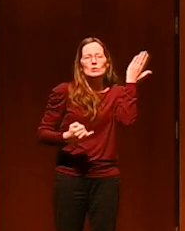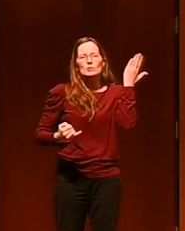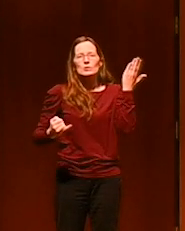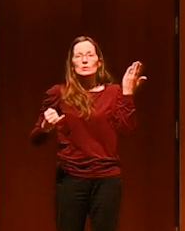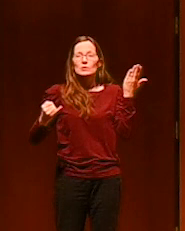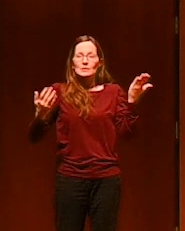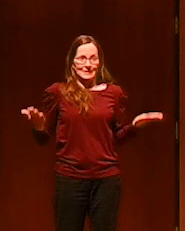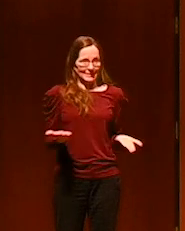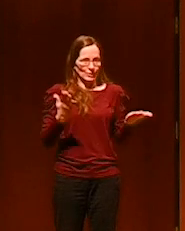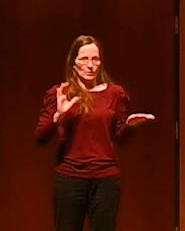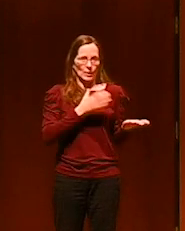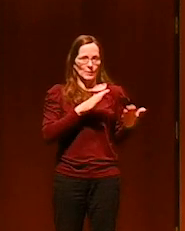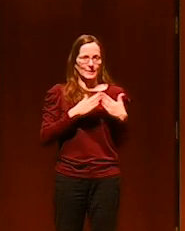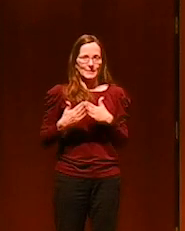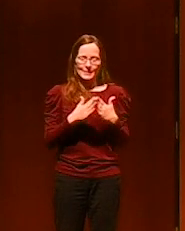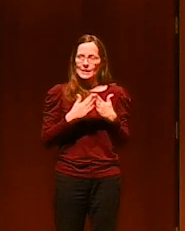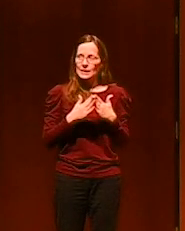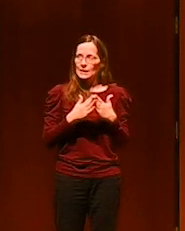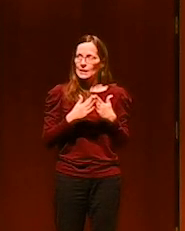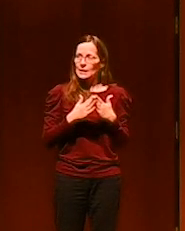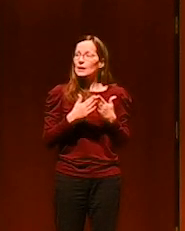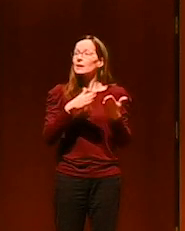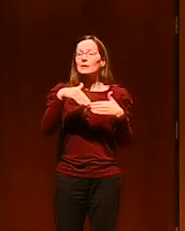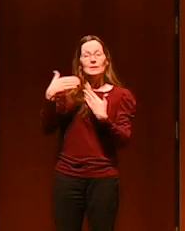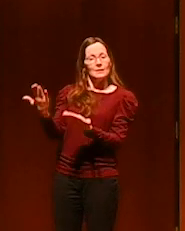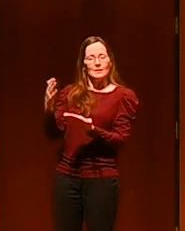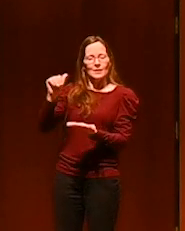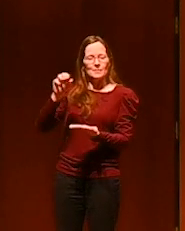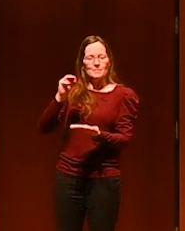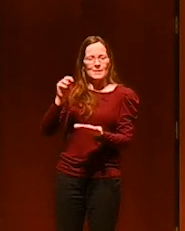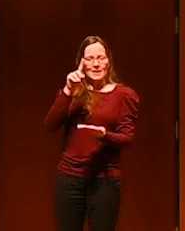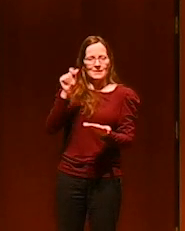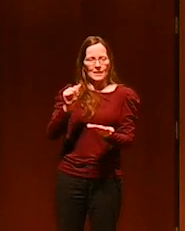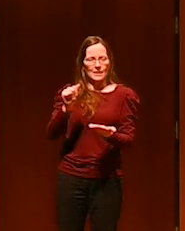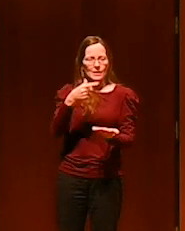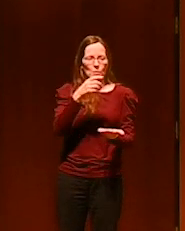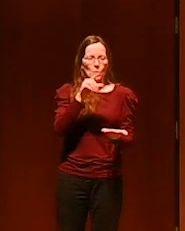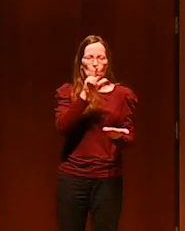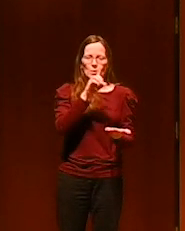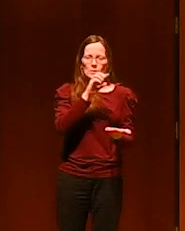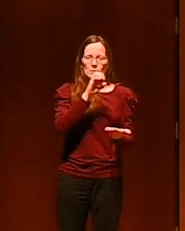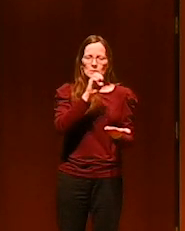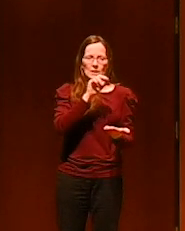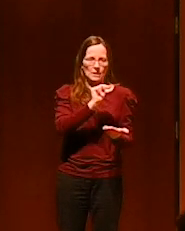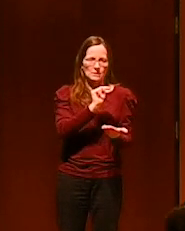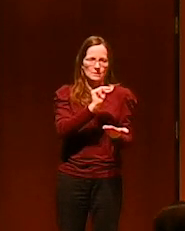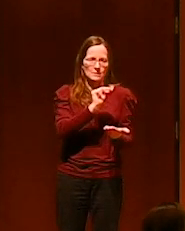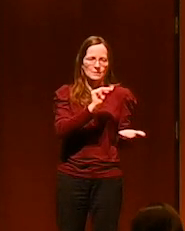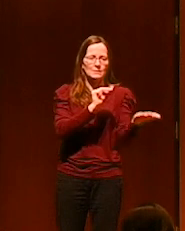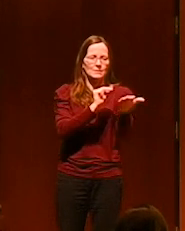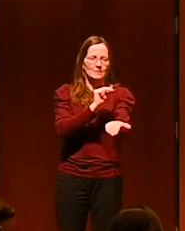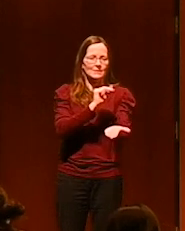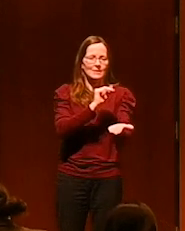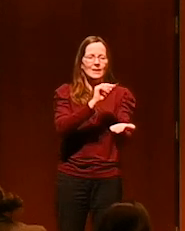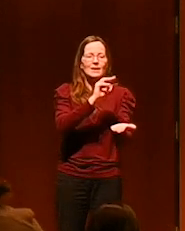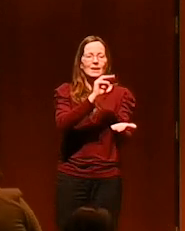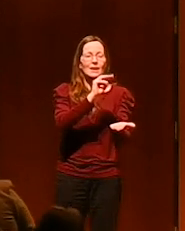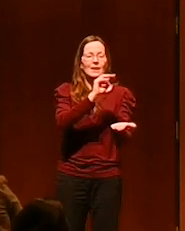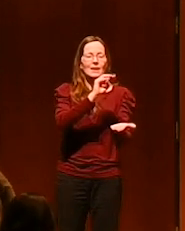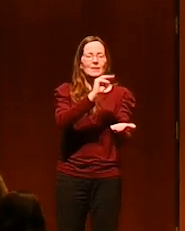us a little bit more about their approach to planning is Amanda Golden and Jasmine Metcalf of Designing Local.